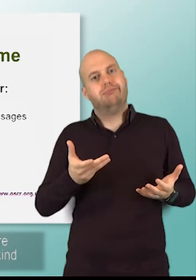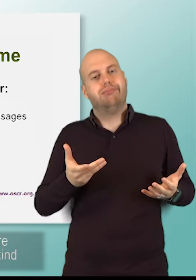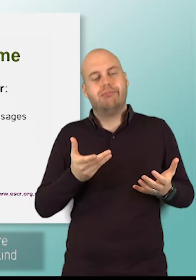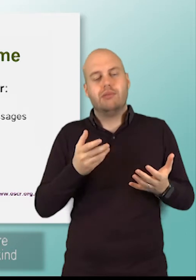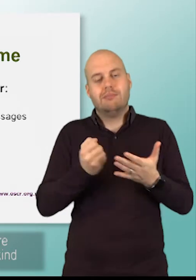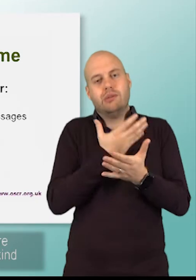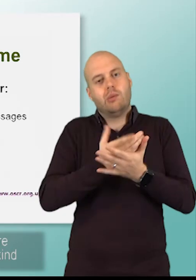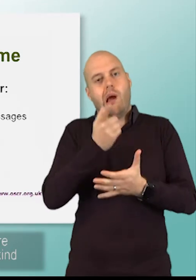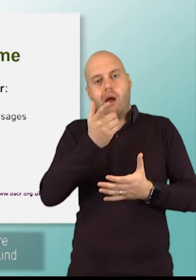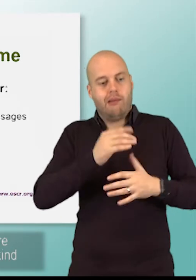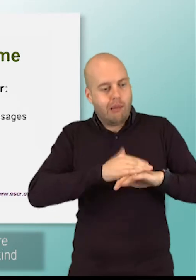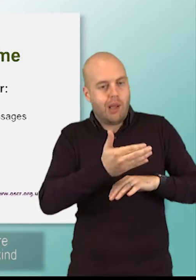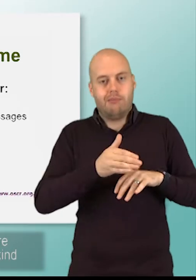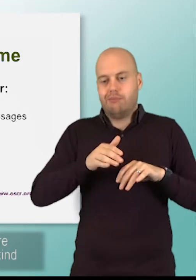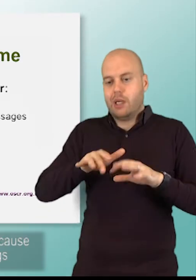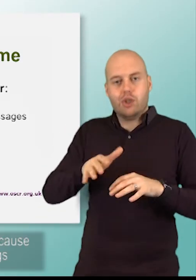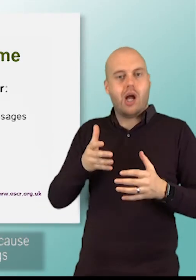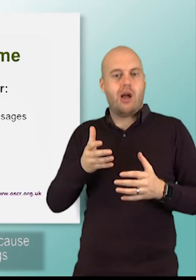date, that you apply the patches, that